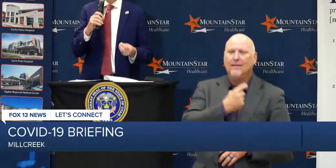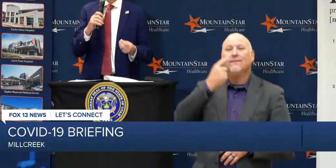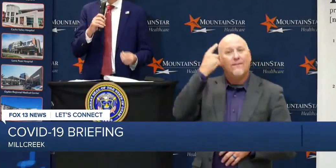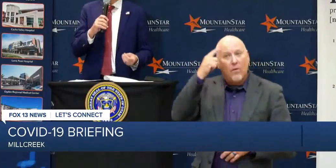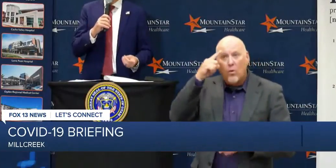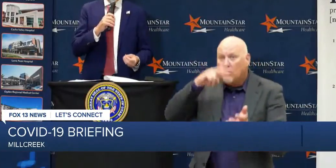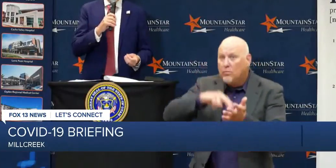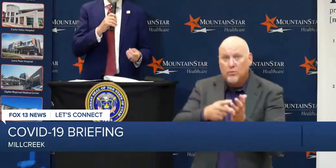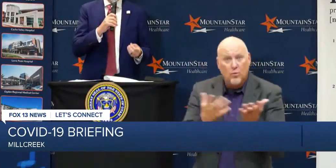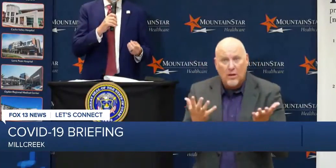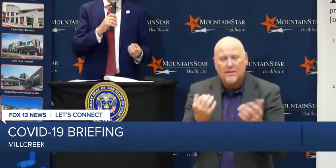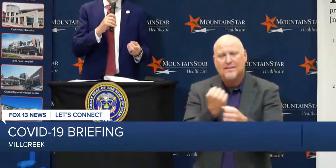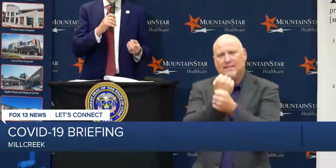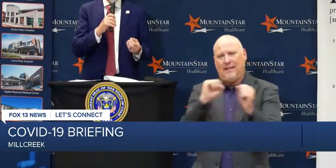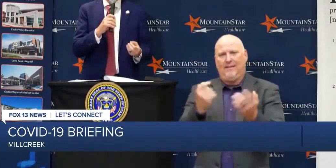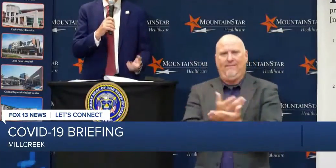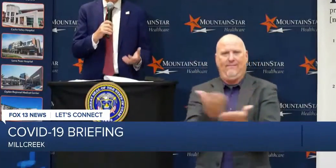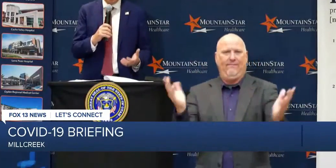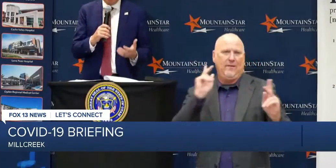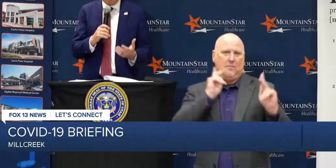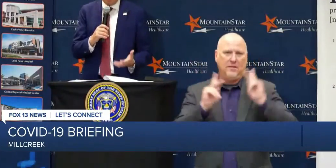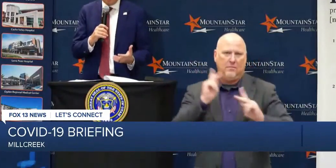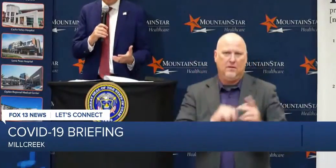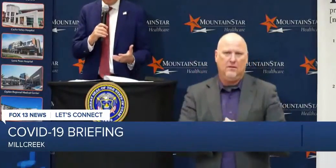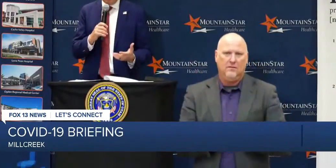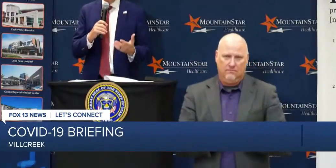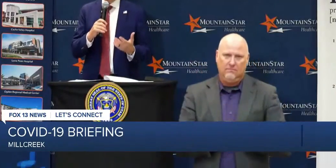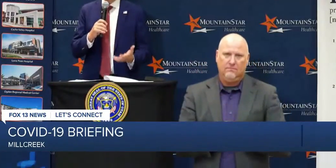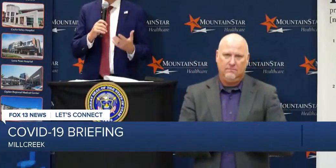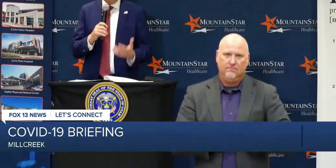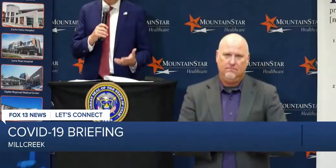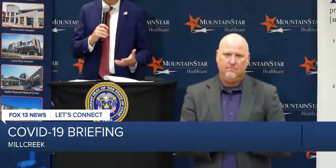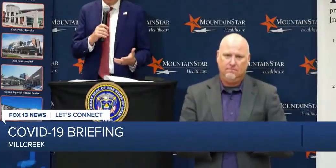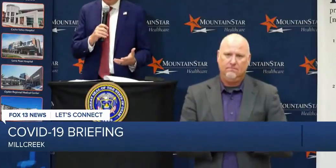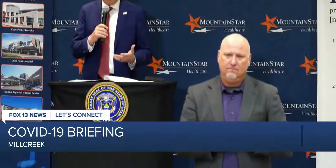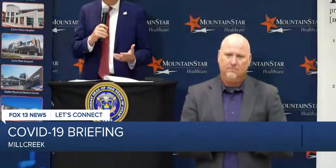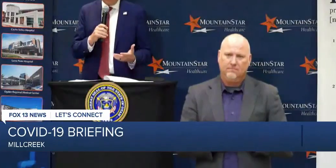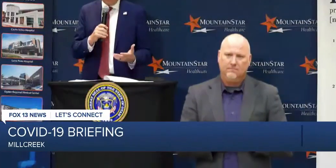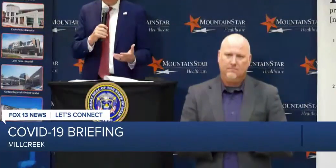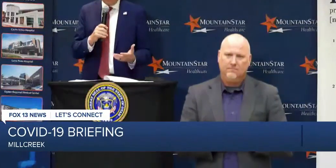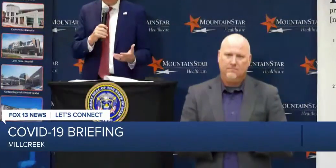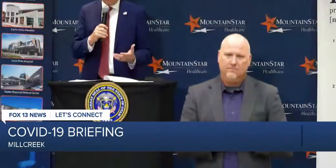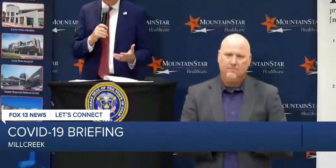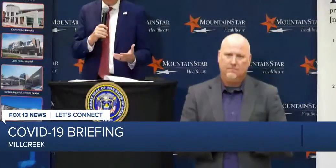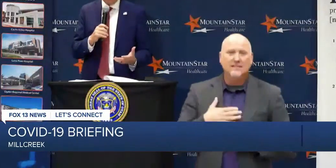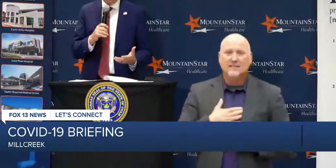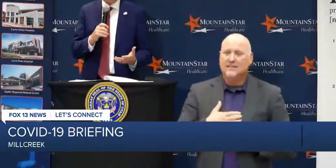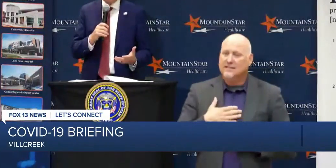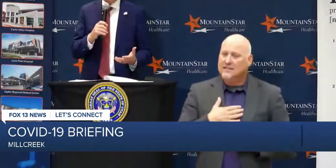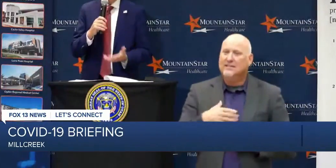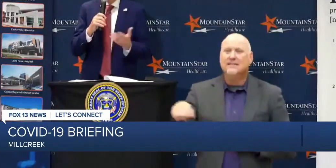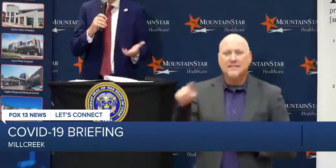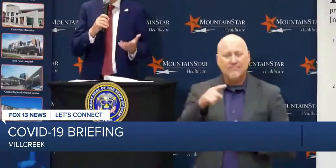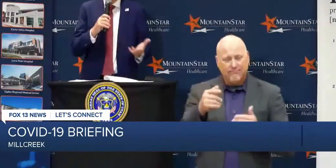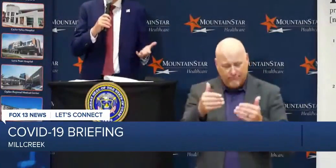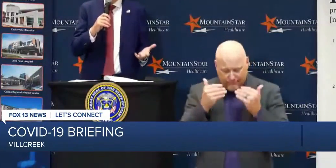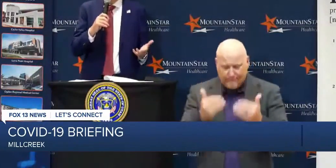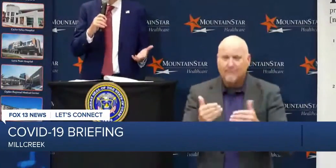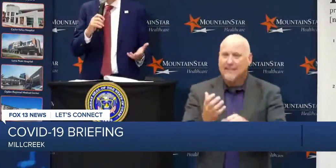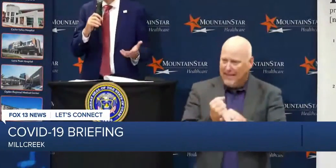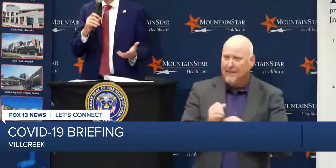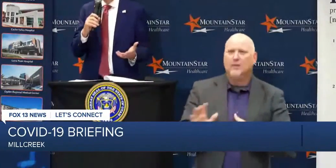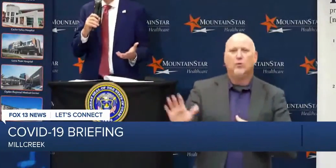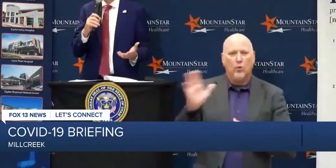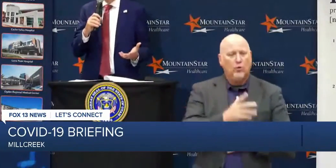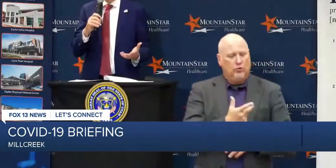again right now. If you will just please get the vaccine. Now there will